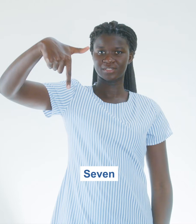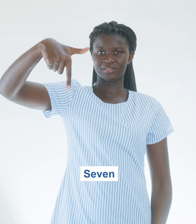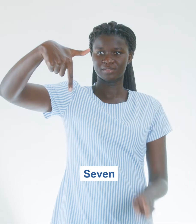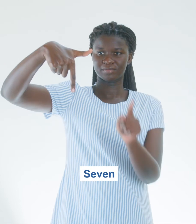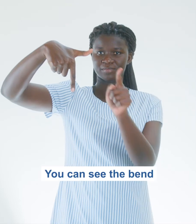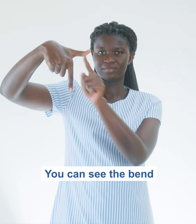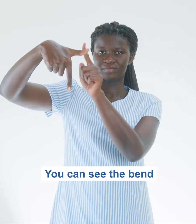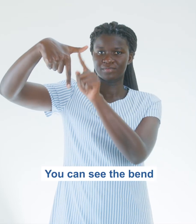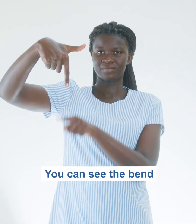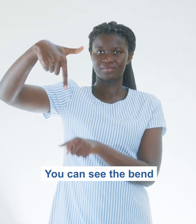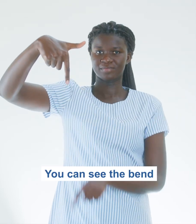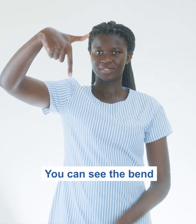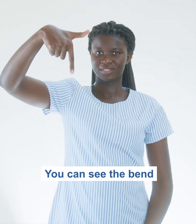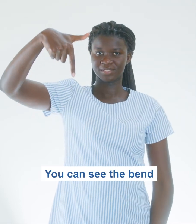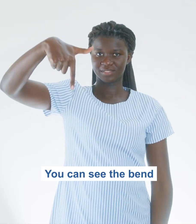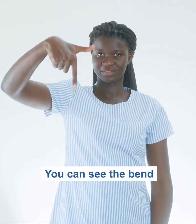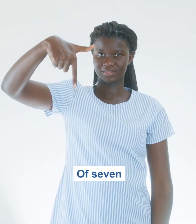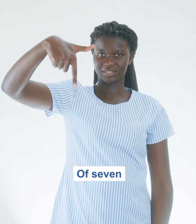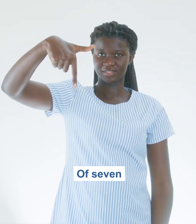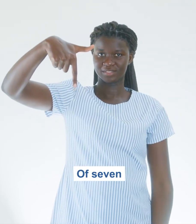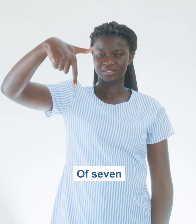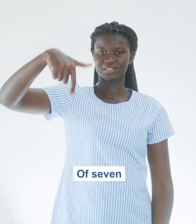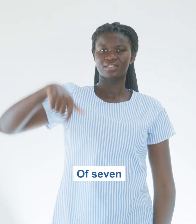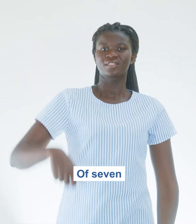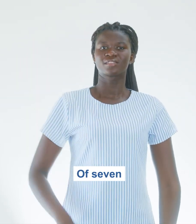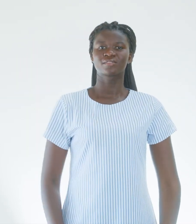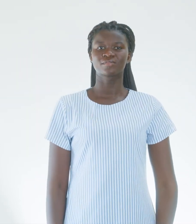7. You can see the bend of 7.